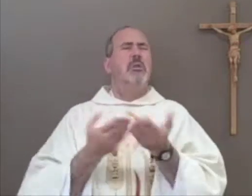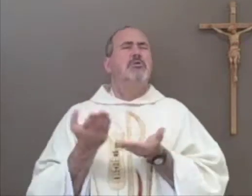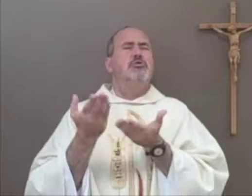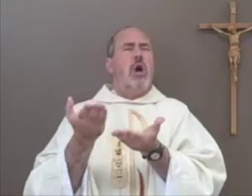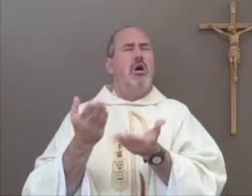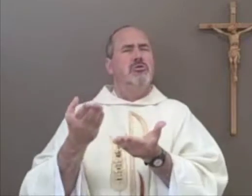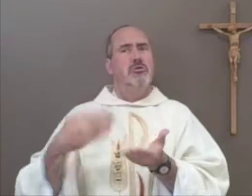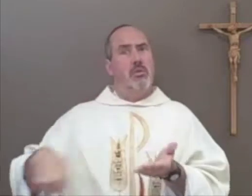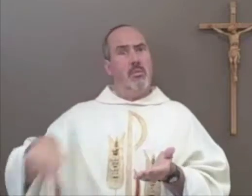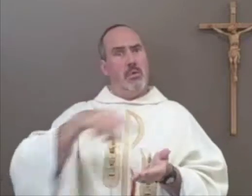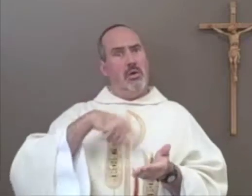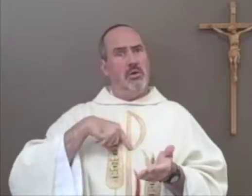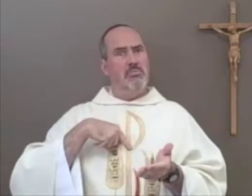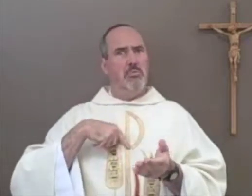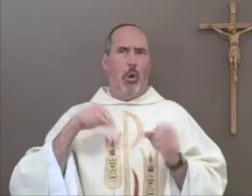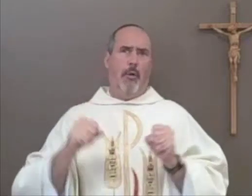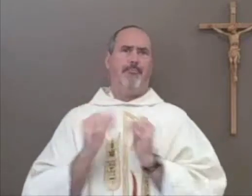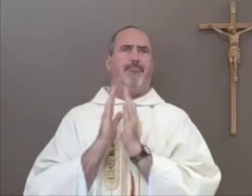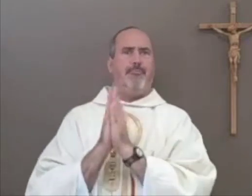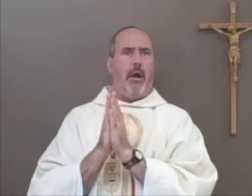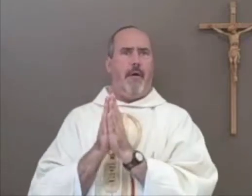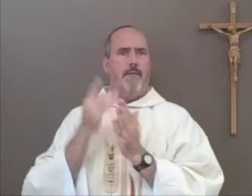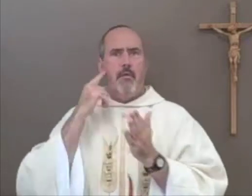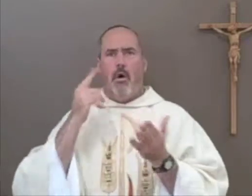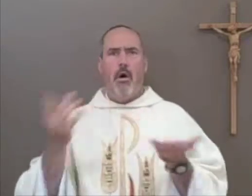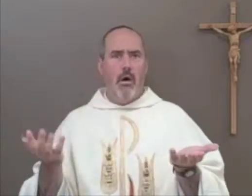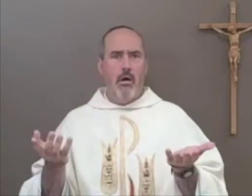and I'm going to give you some suggestions here.